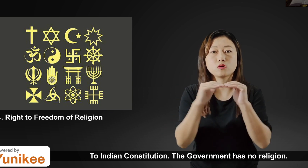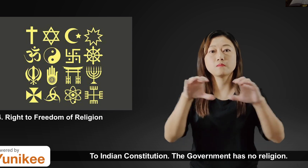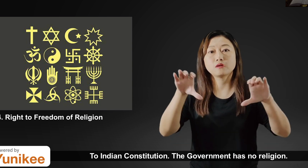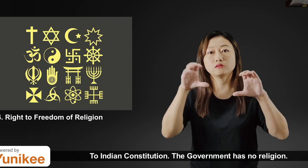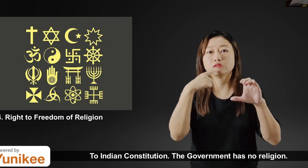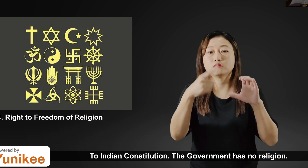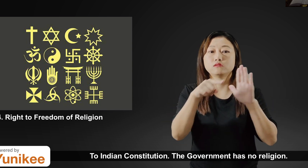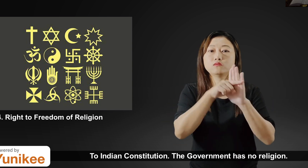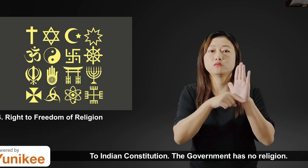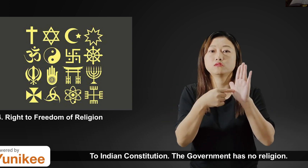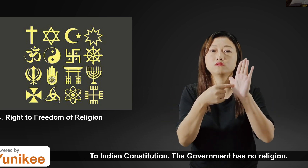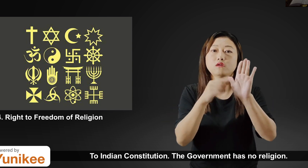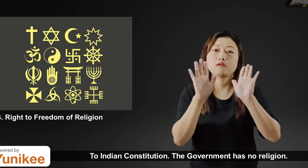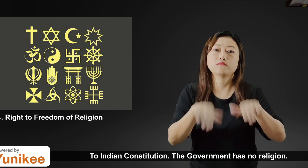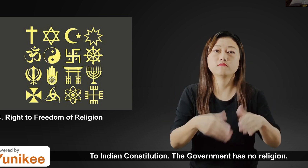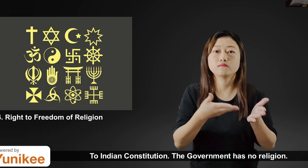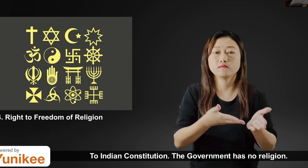the government has no religion